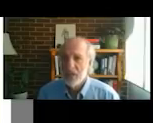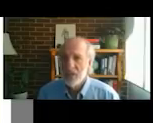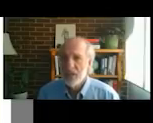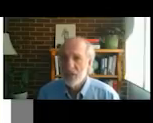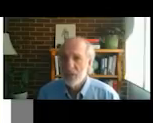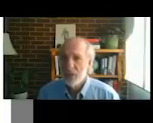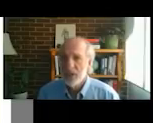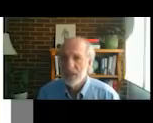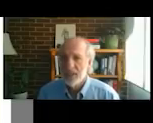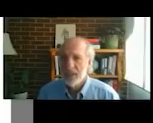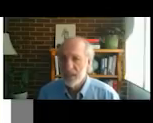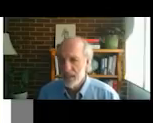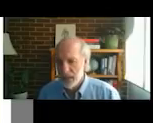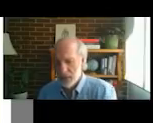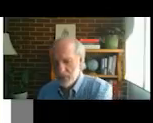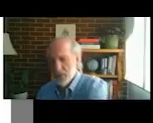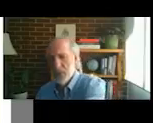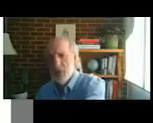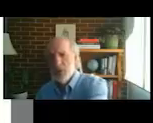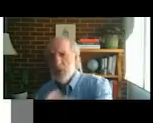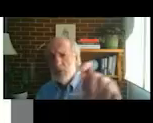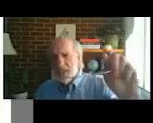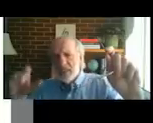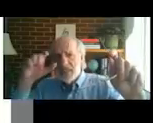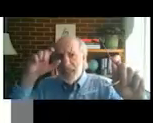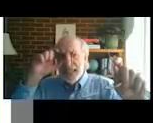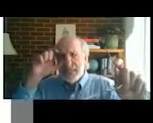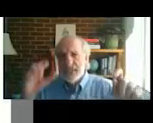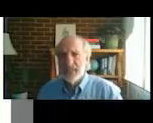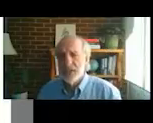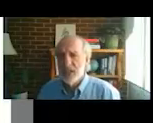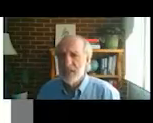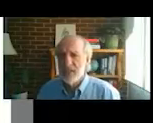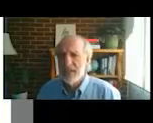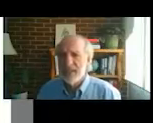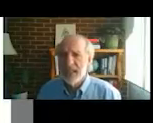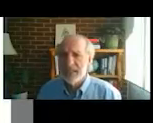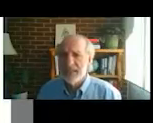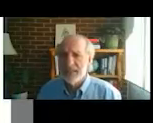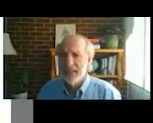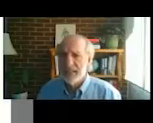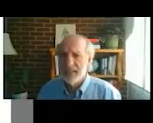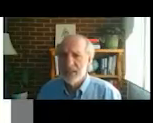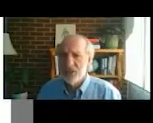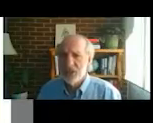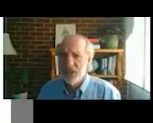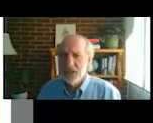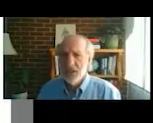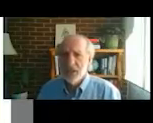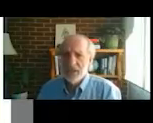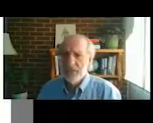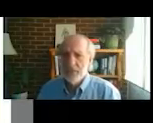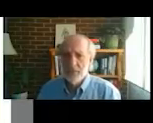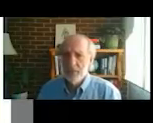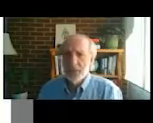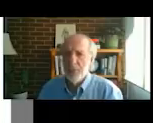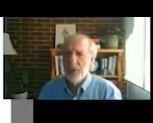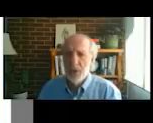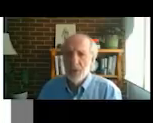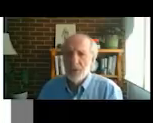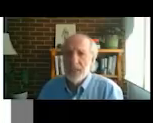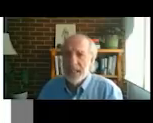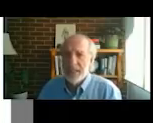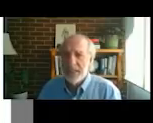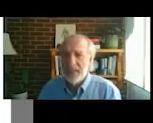missed in good teaching, because I said, what is it? Glasses, and the child can say glasses in that condition. Some